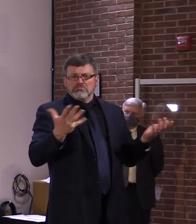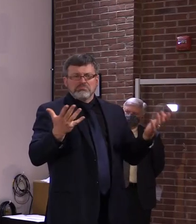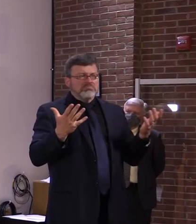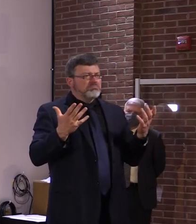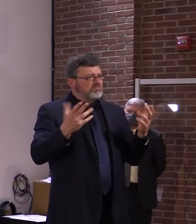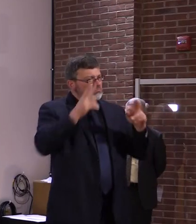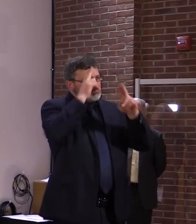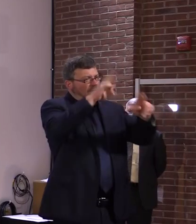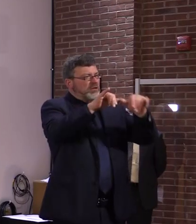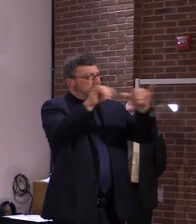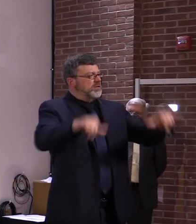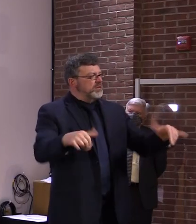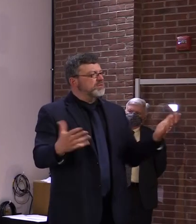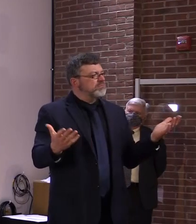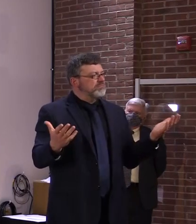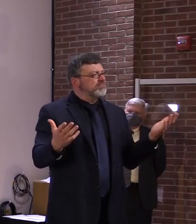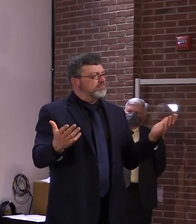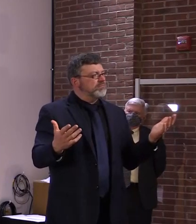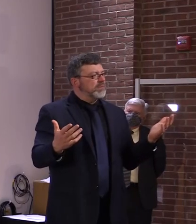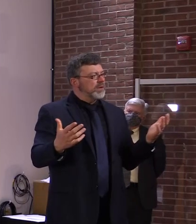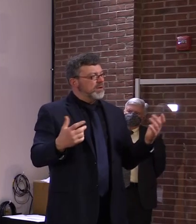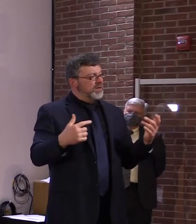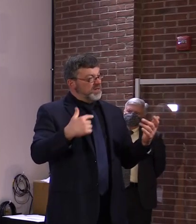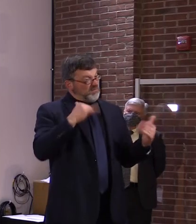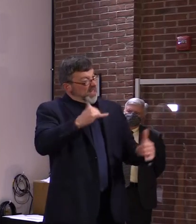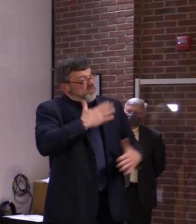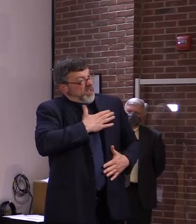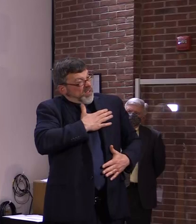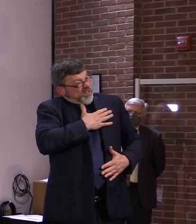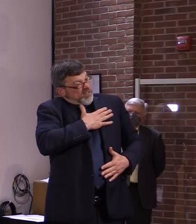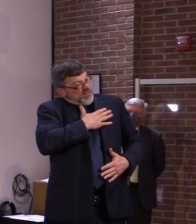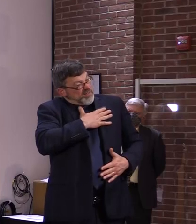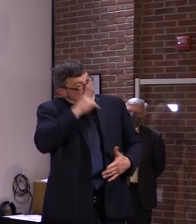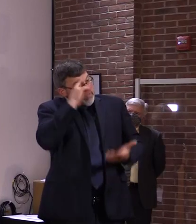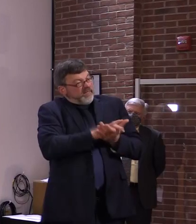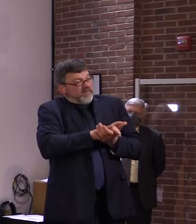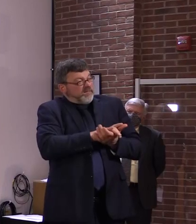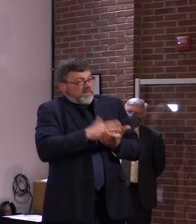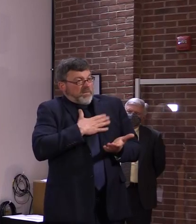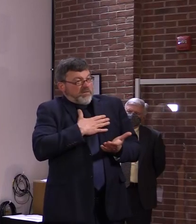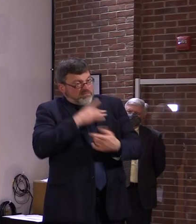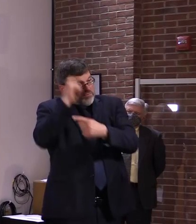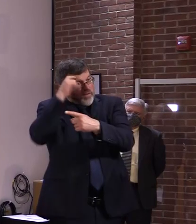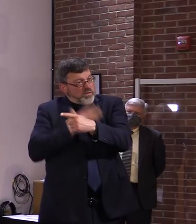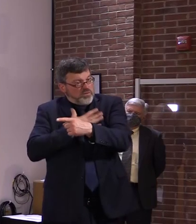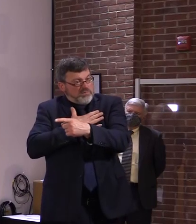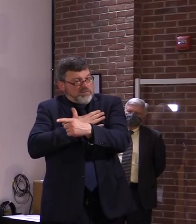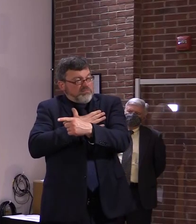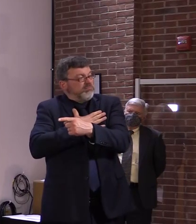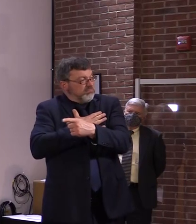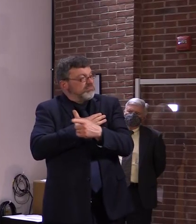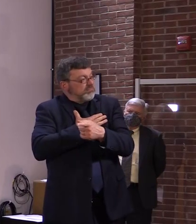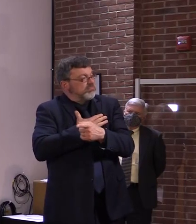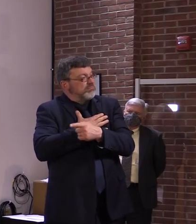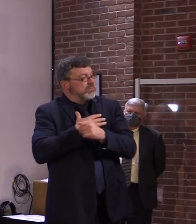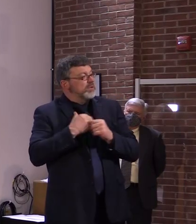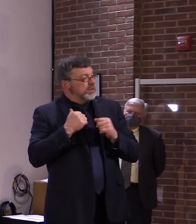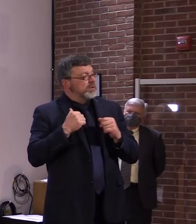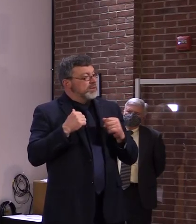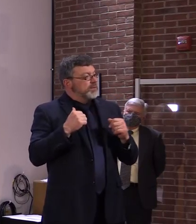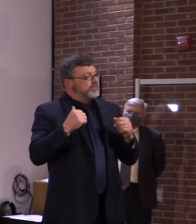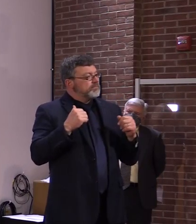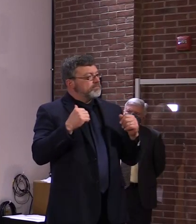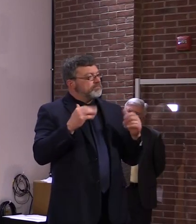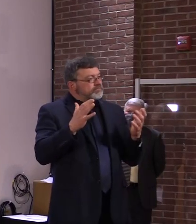I believe, and again, this is probably more of a legal question, but I believe a business could ask